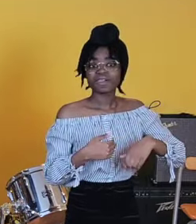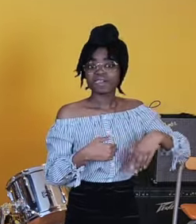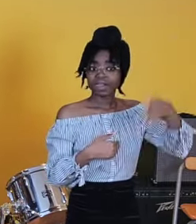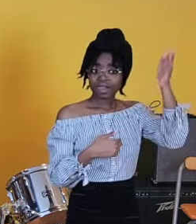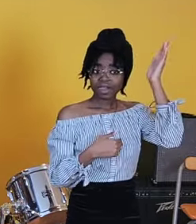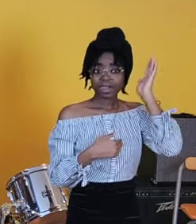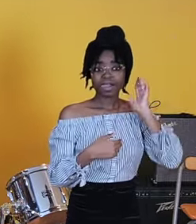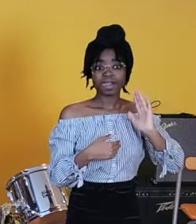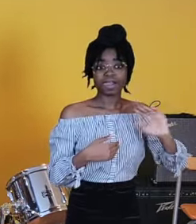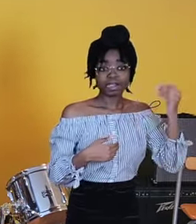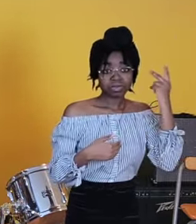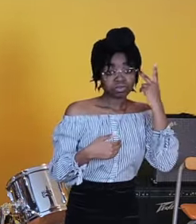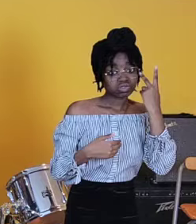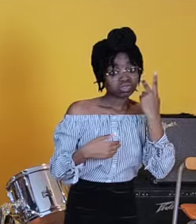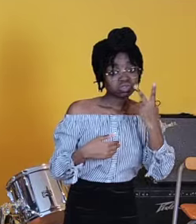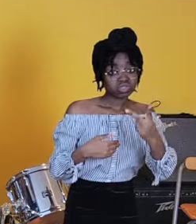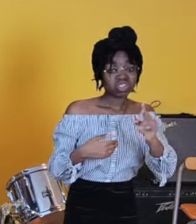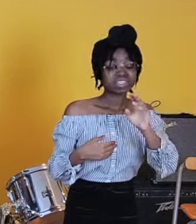his gifts. So